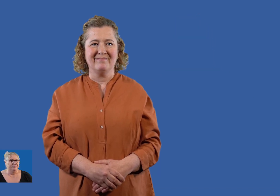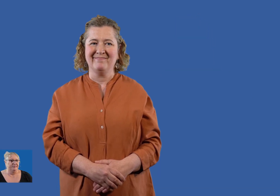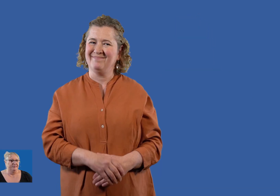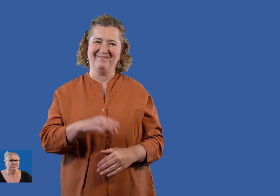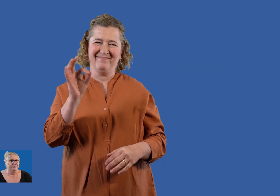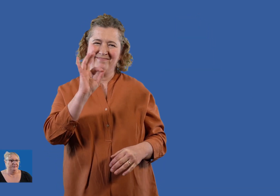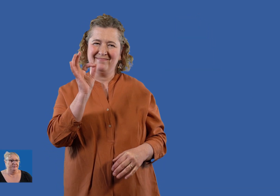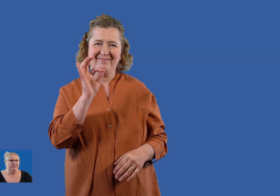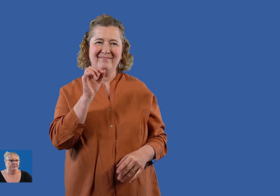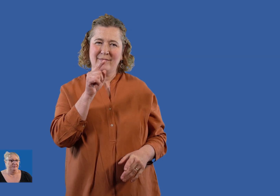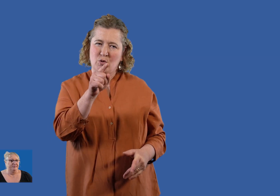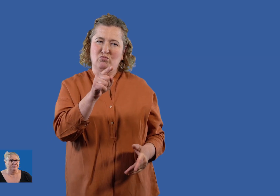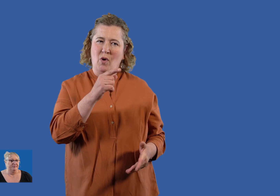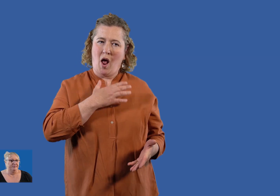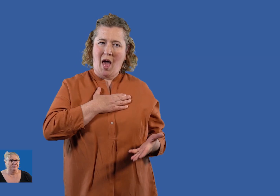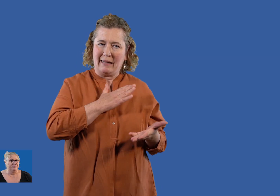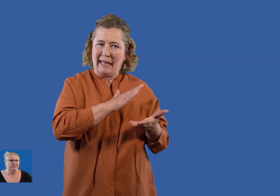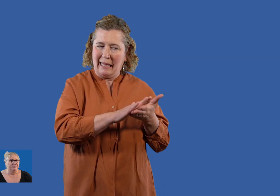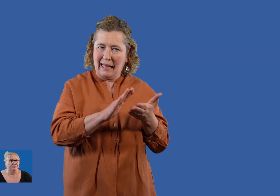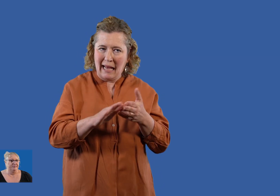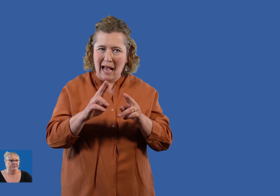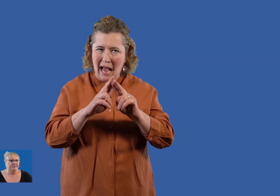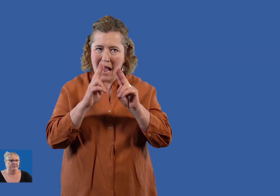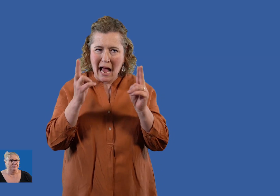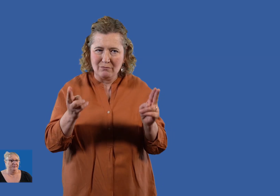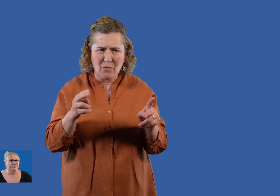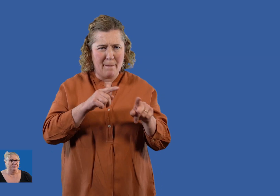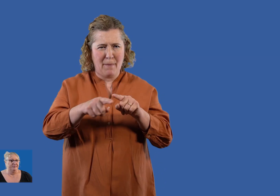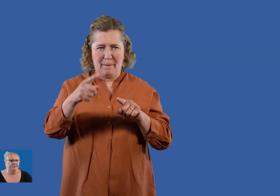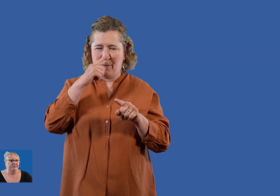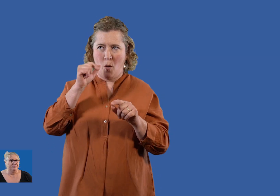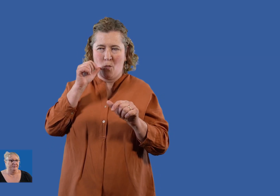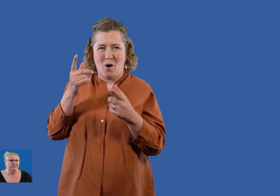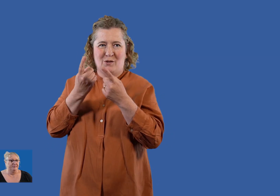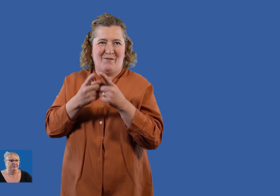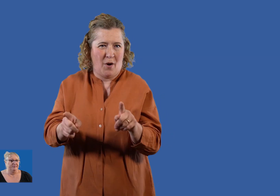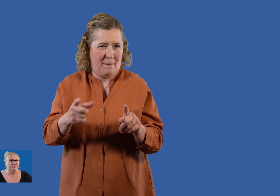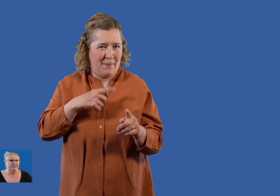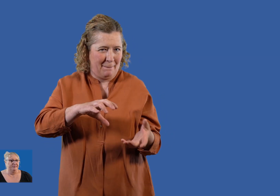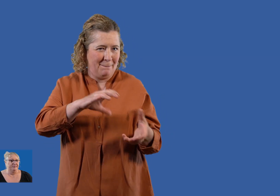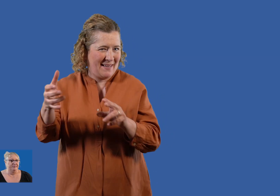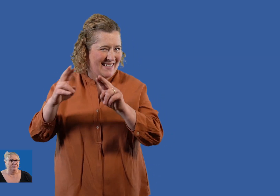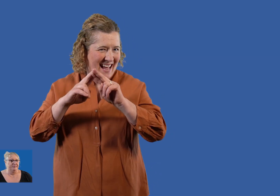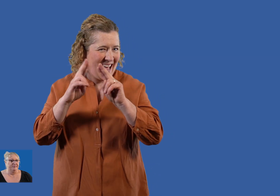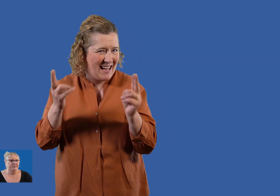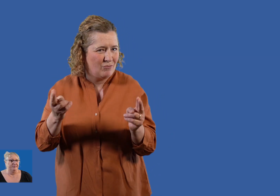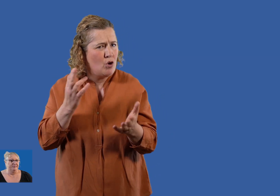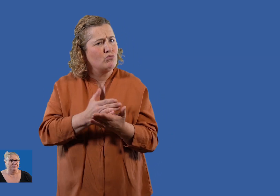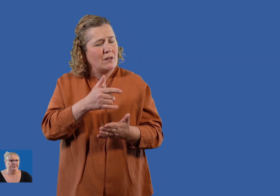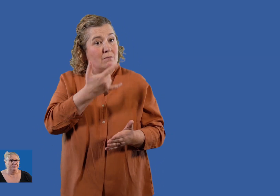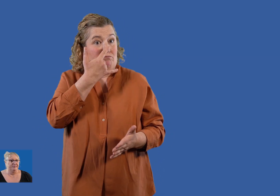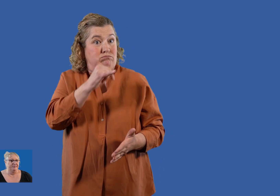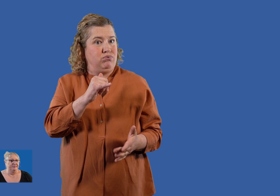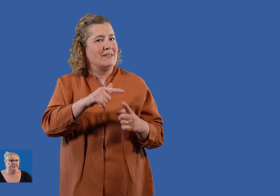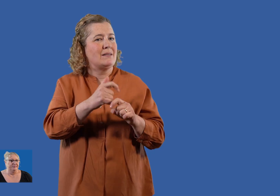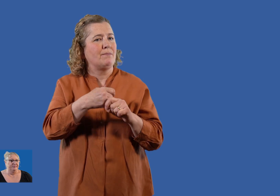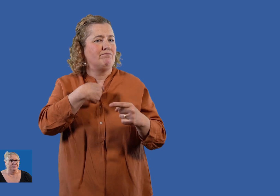No, you can be someone who likes a clean house, but most people know you don't divorce because the house is untidy. This is an extreme